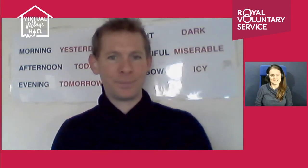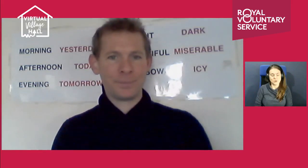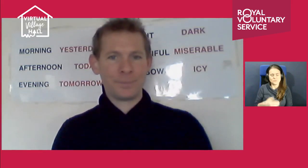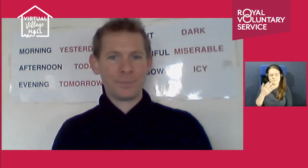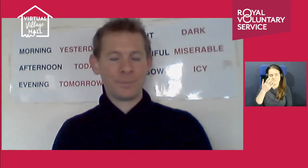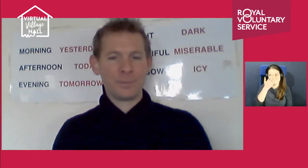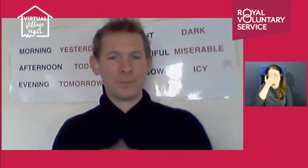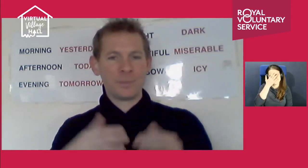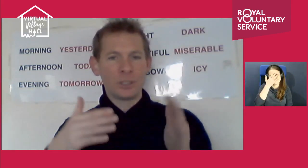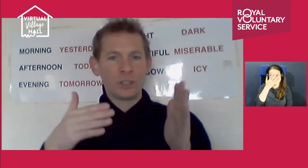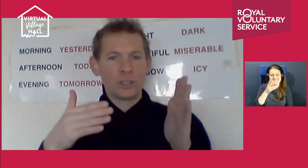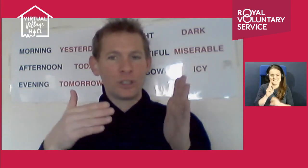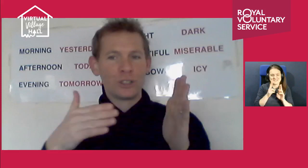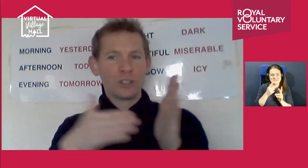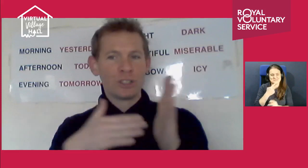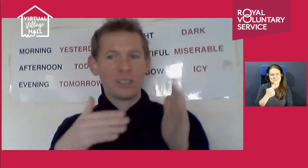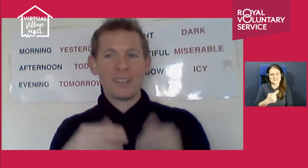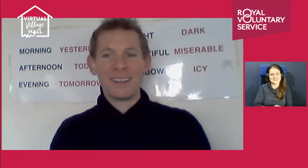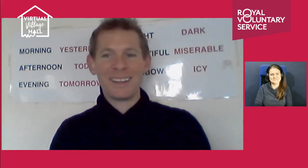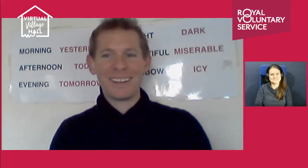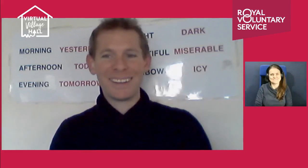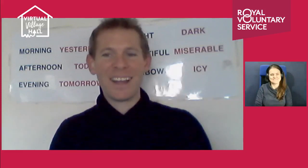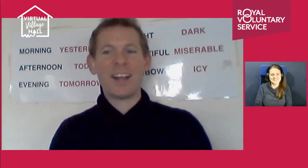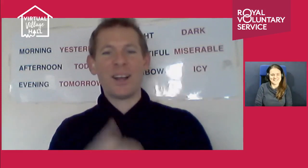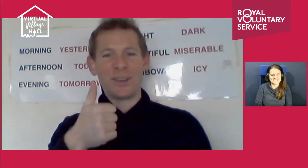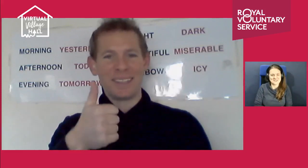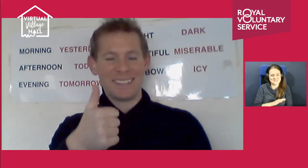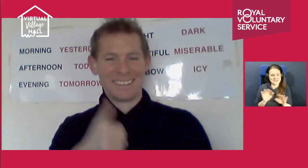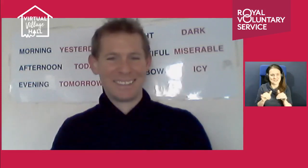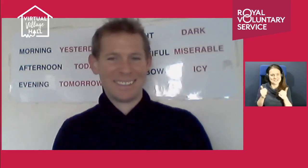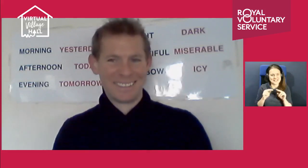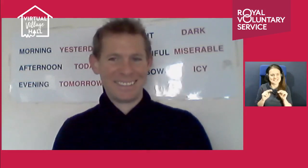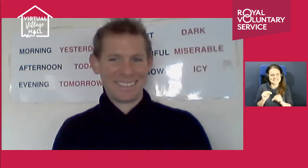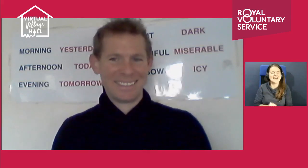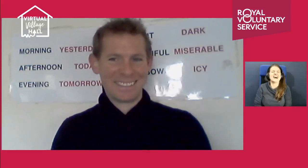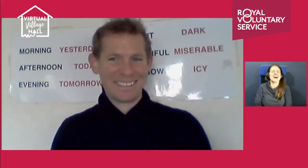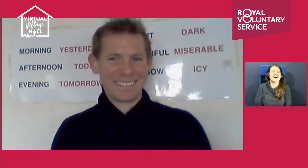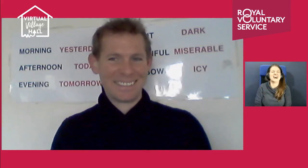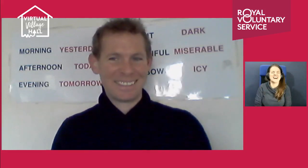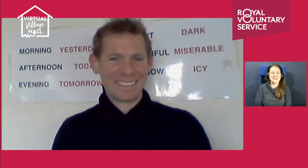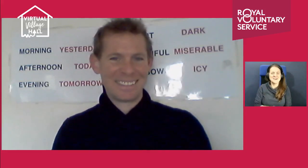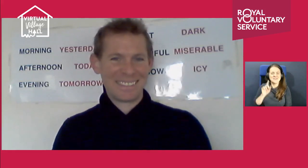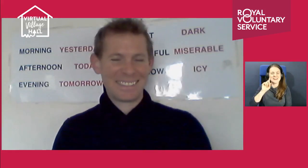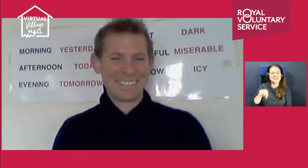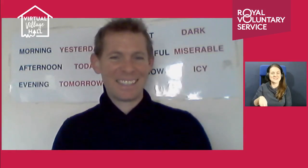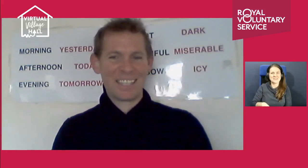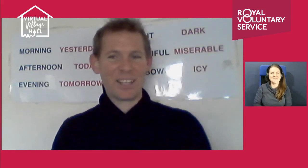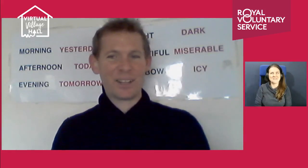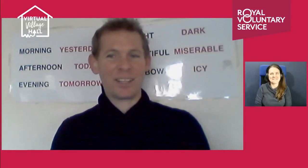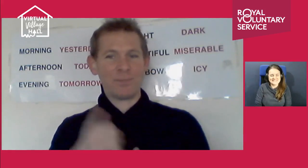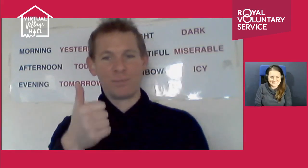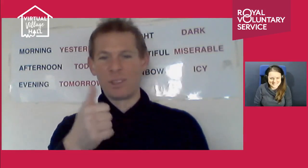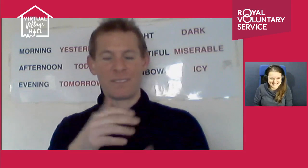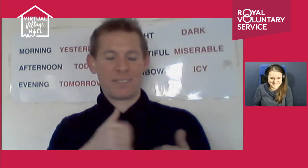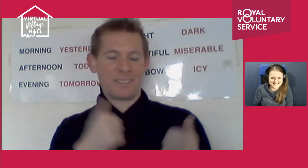Today. Ooh, the interpreter said it. That's not a very good test. We'll ignore that